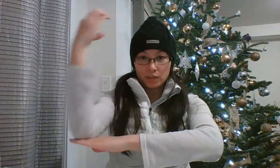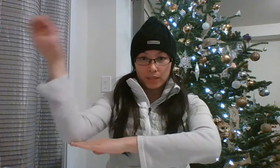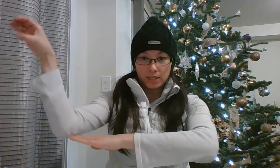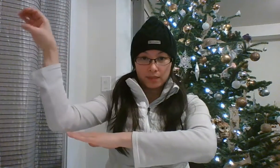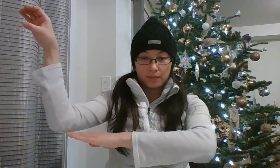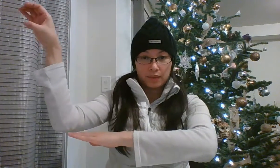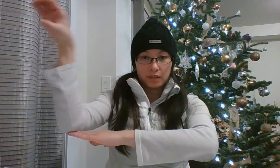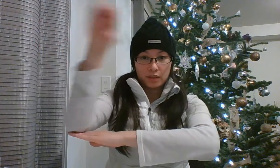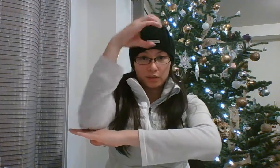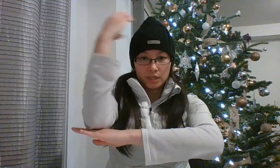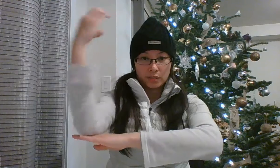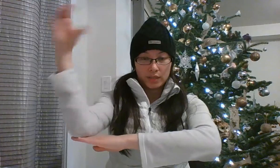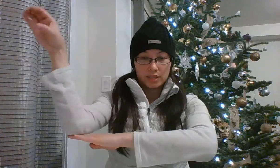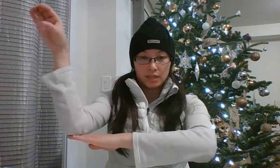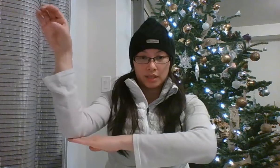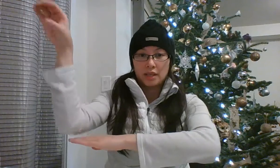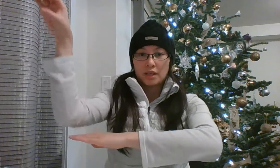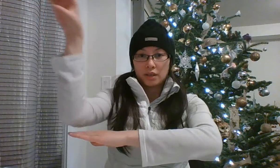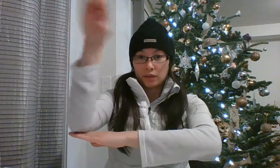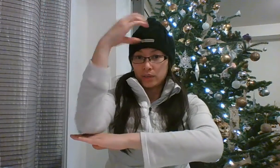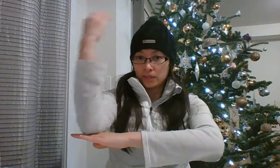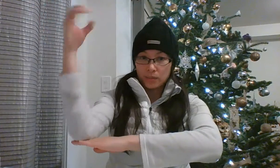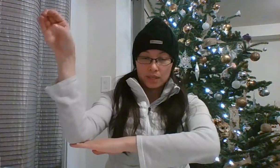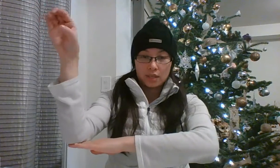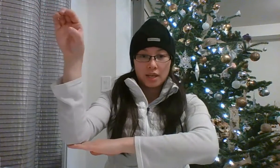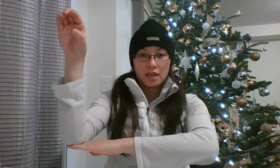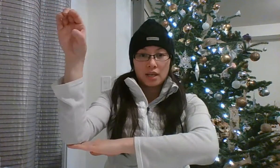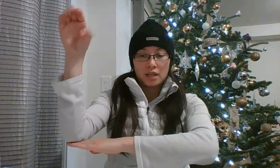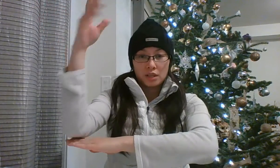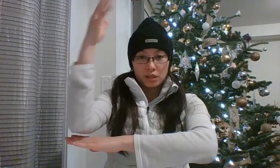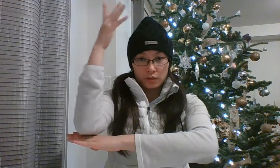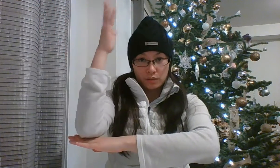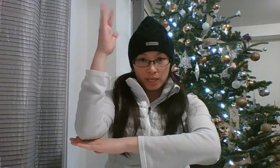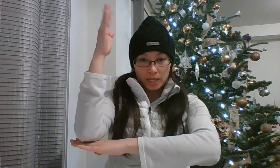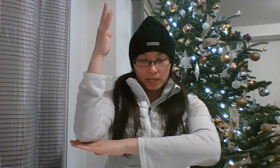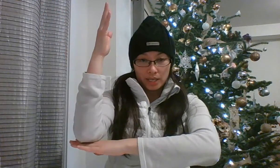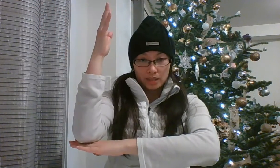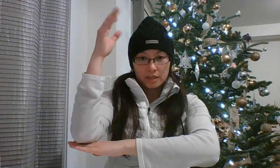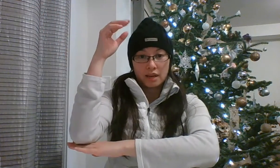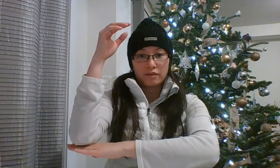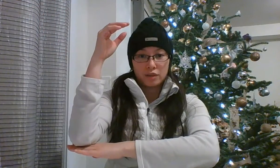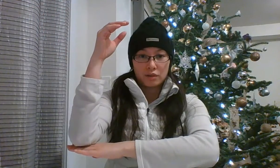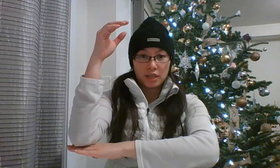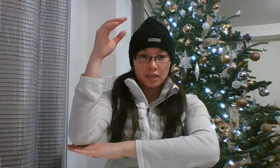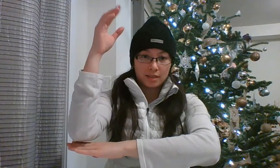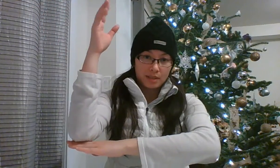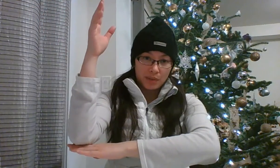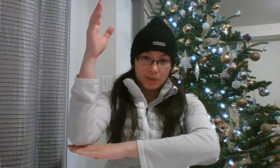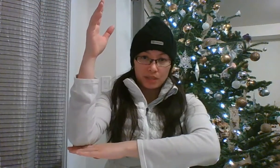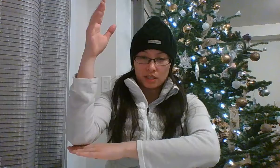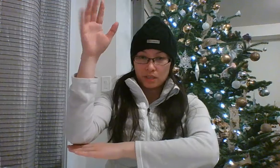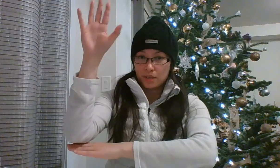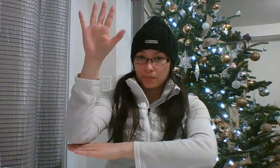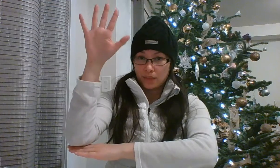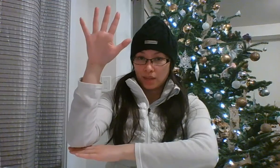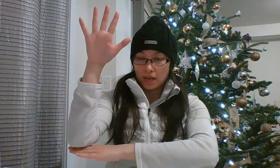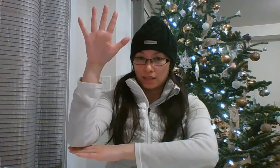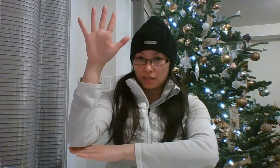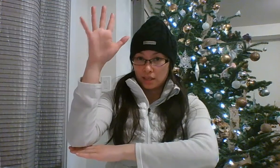Christmas, Christmas, Christmas tree. The sign for tree is the same position, but then